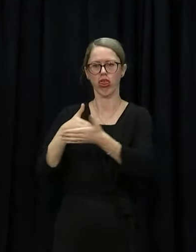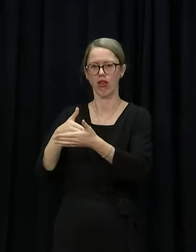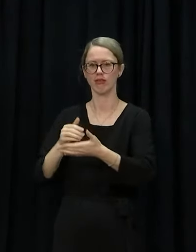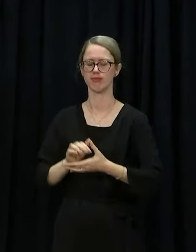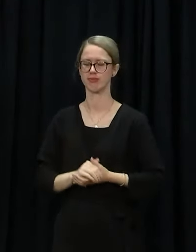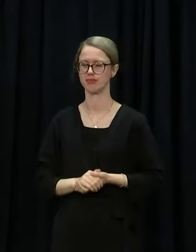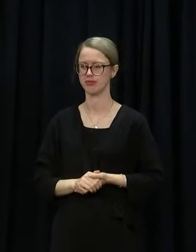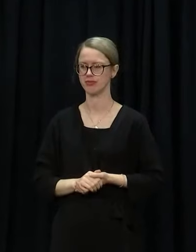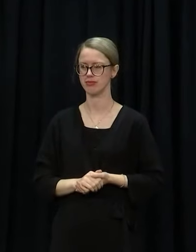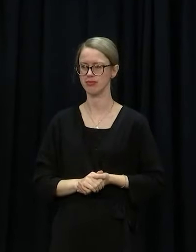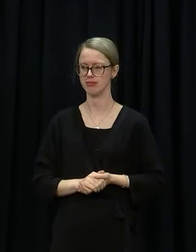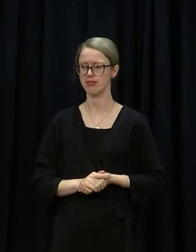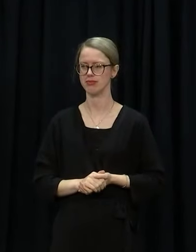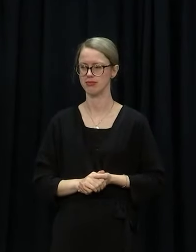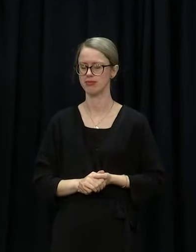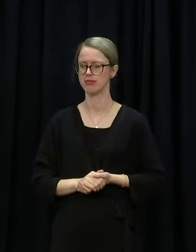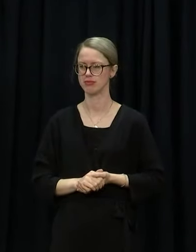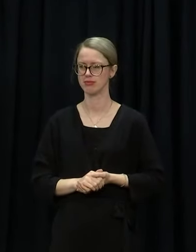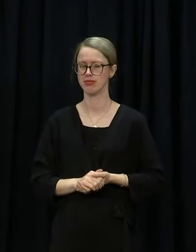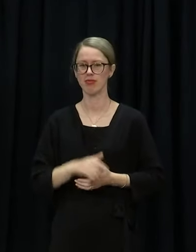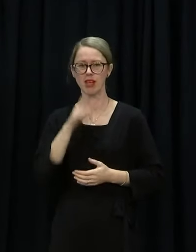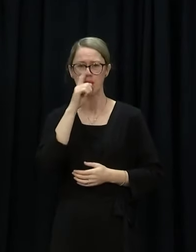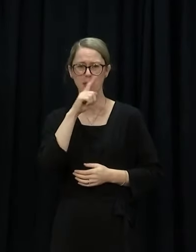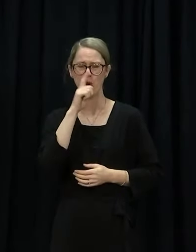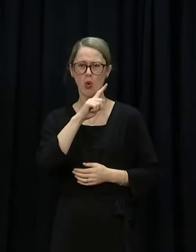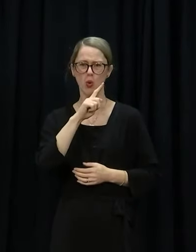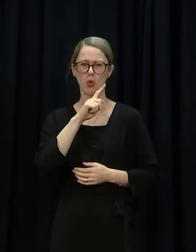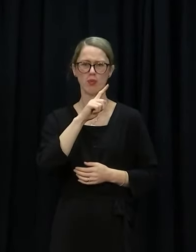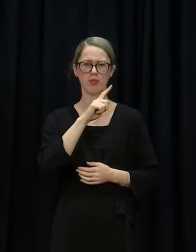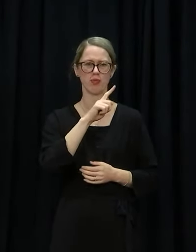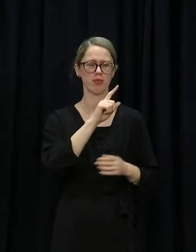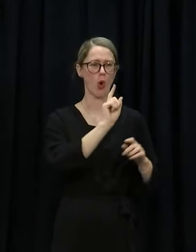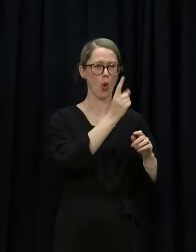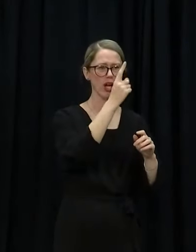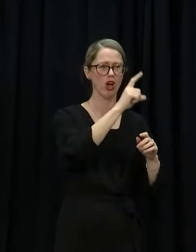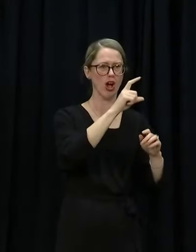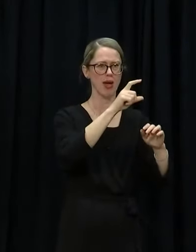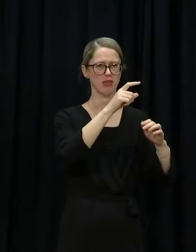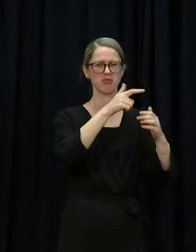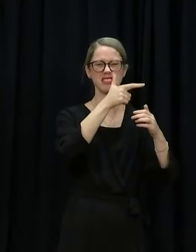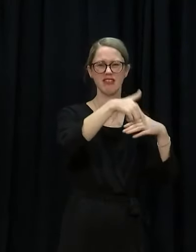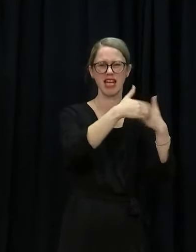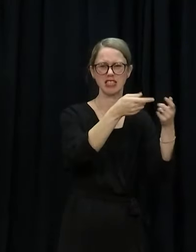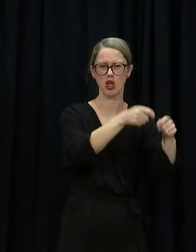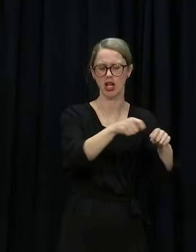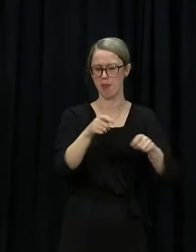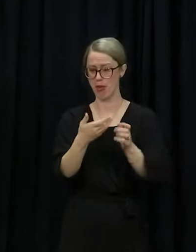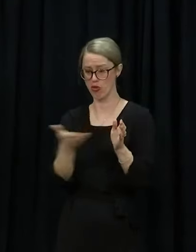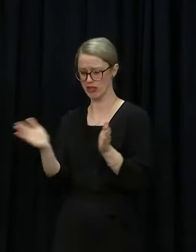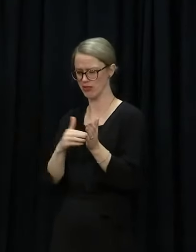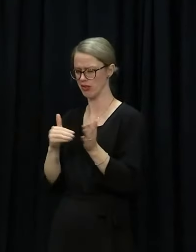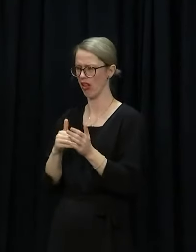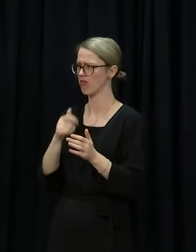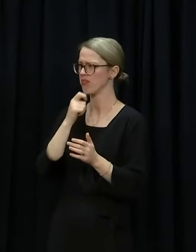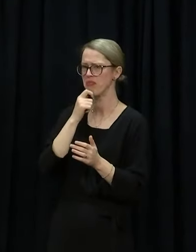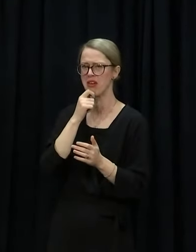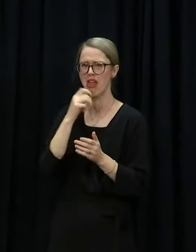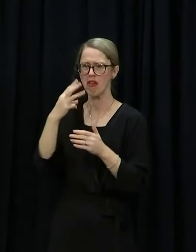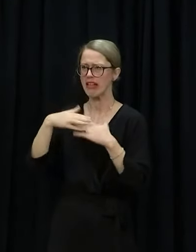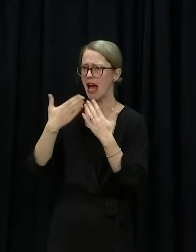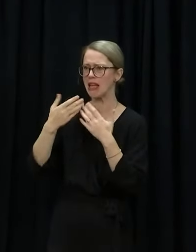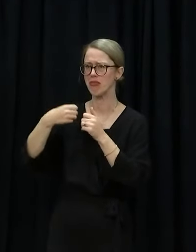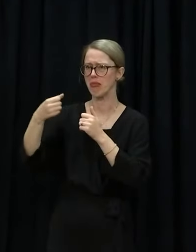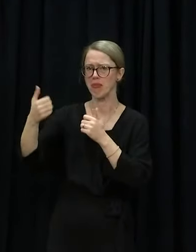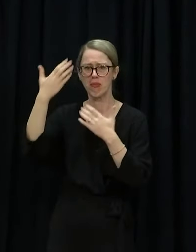Lastly, I know everyone outside Auckland and the Coromandel in particular is anxiously awaiting news on how long their Level 4 conditions will remain in